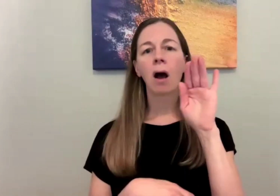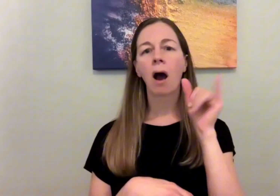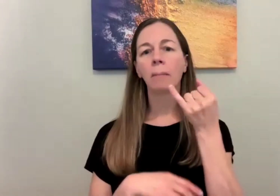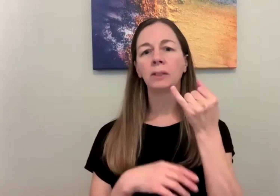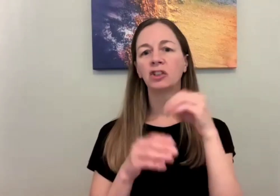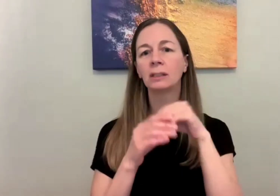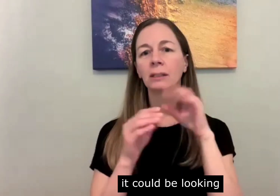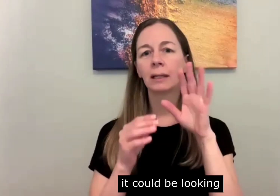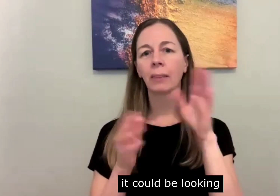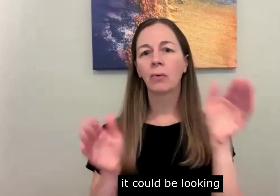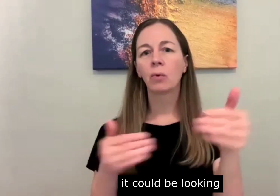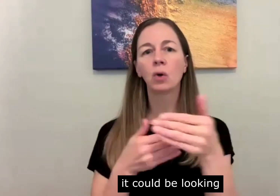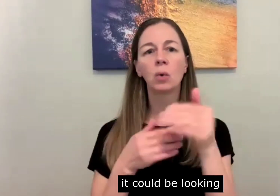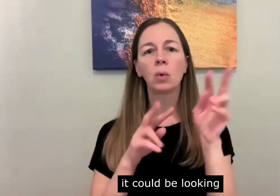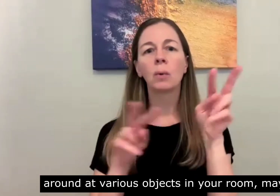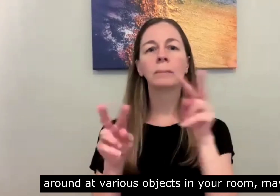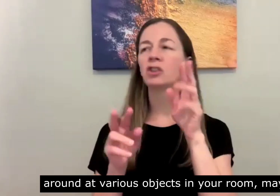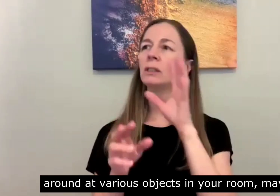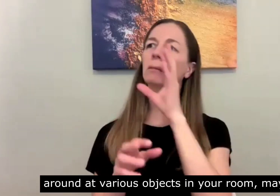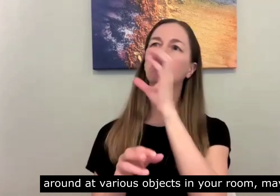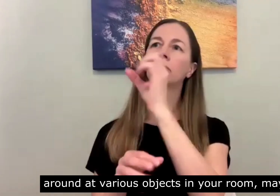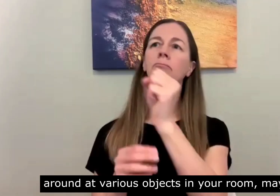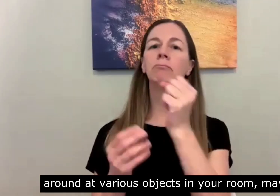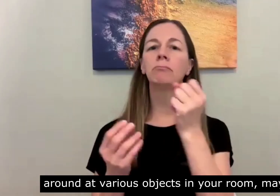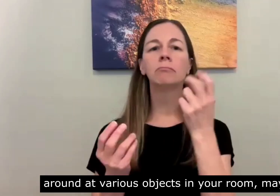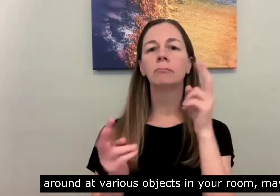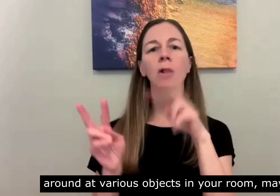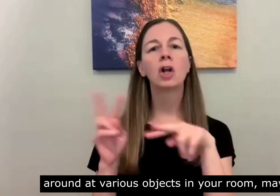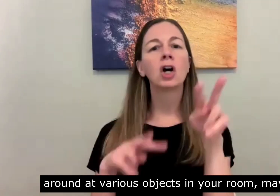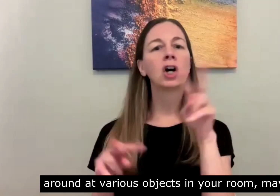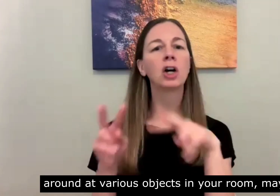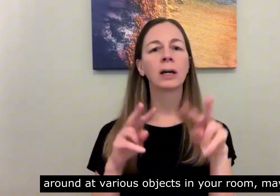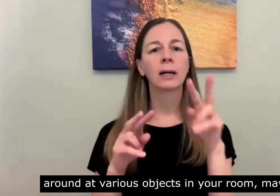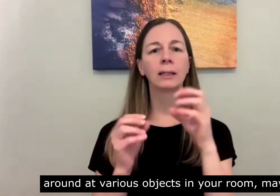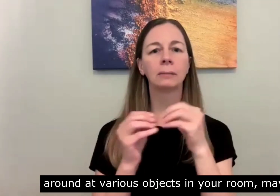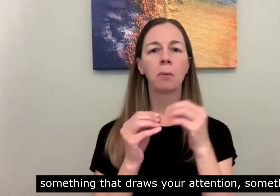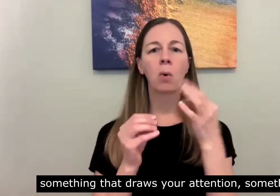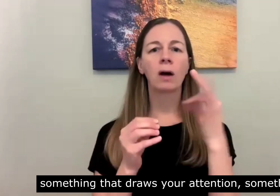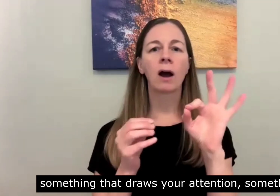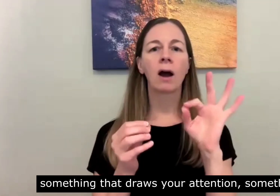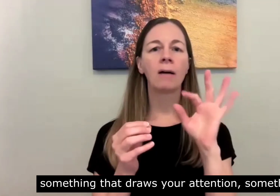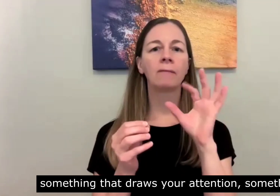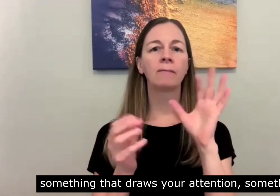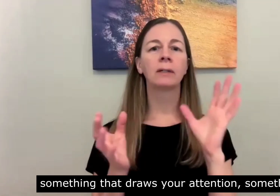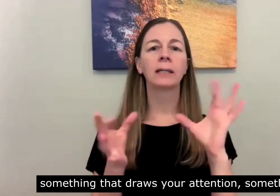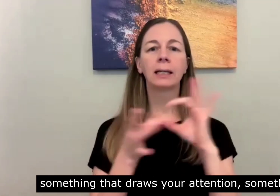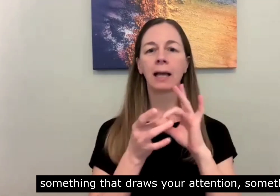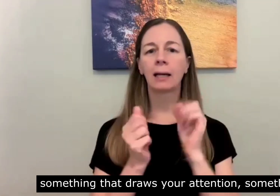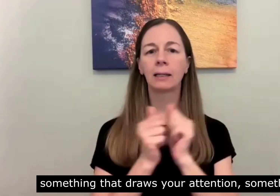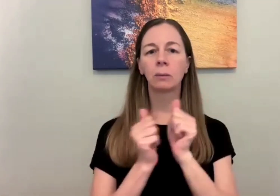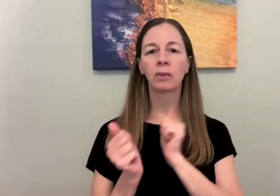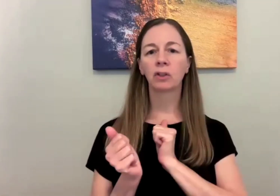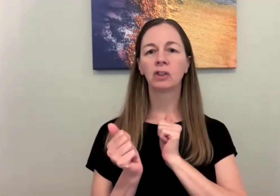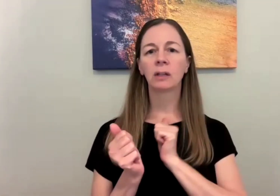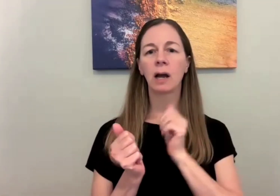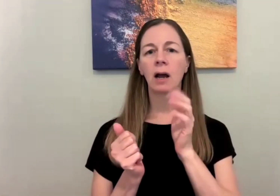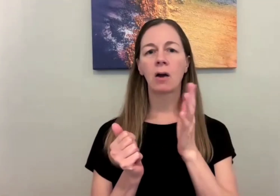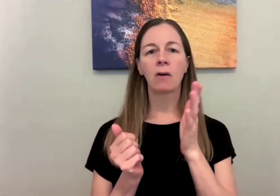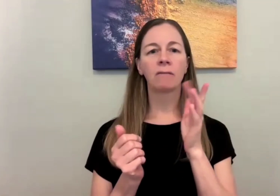It could be looking around at various objects in your room, maybe something that draws your attention, something